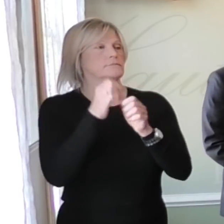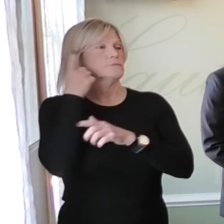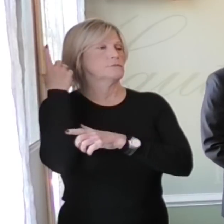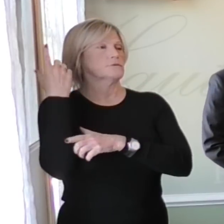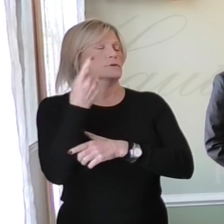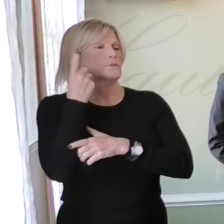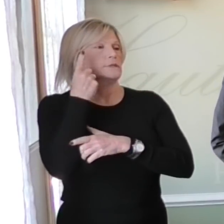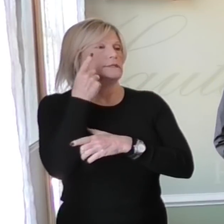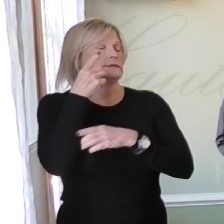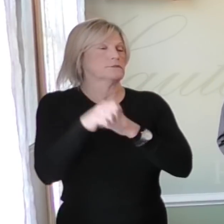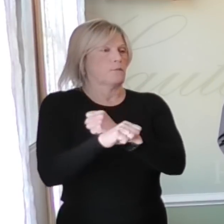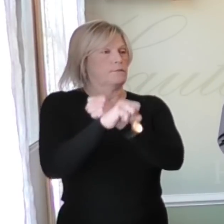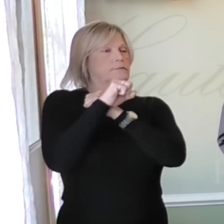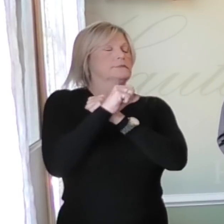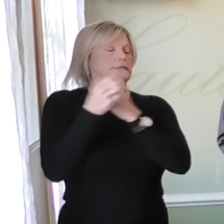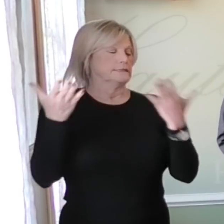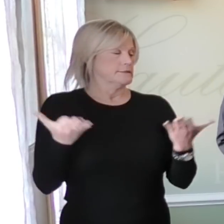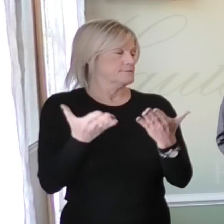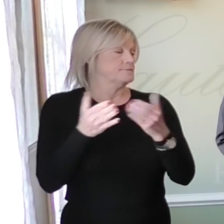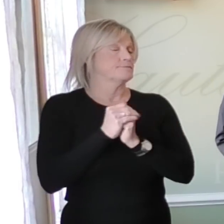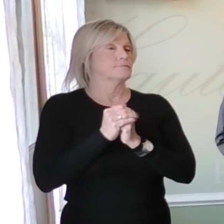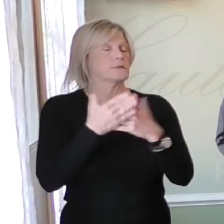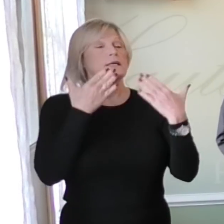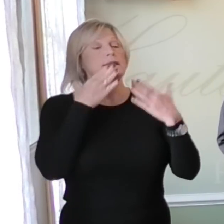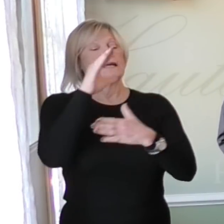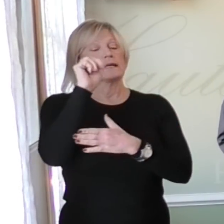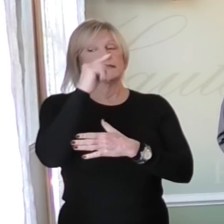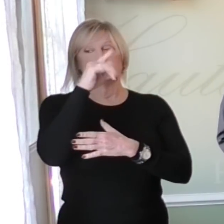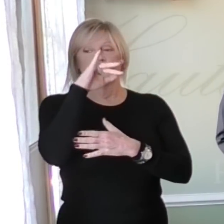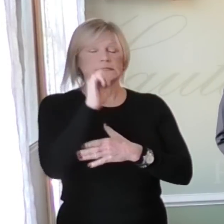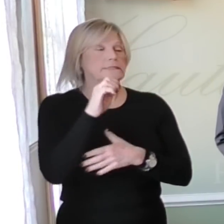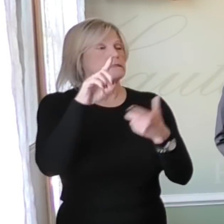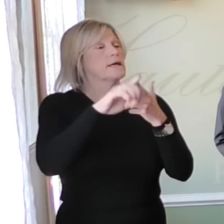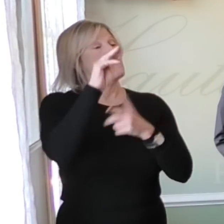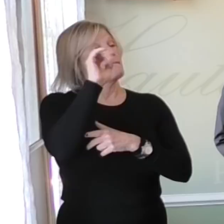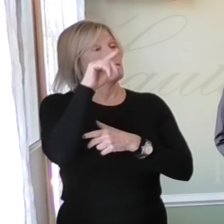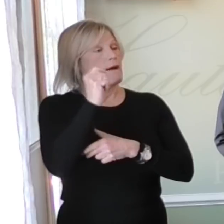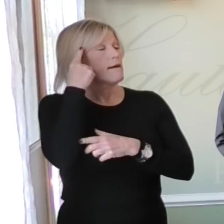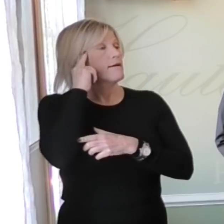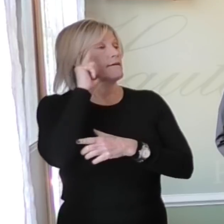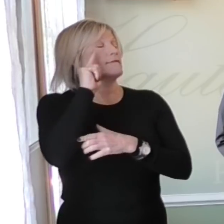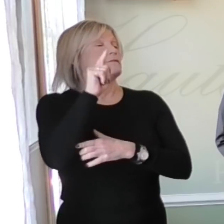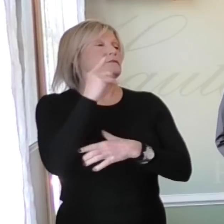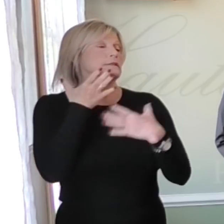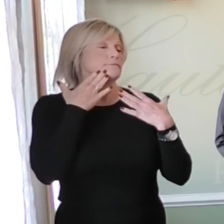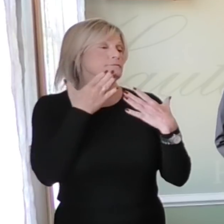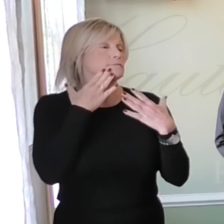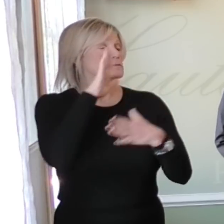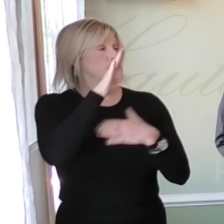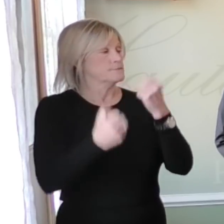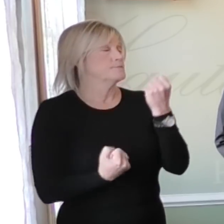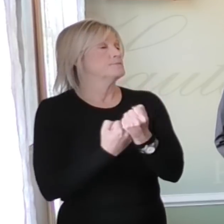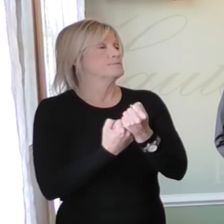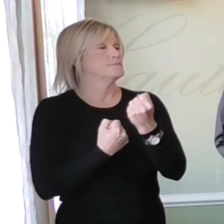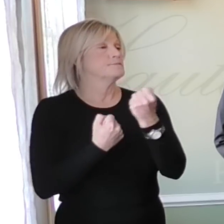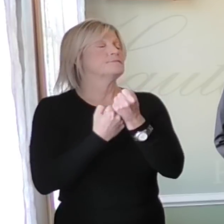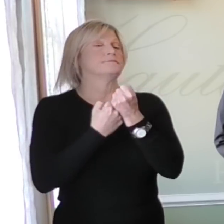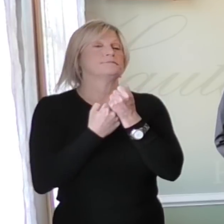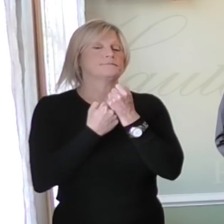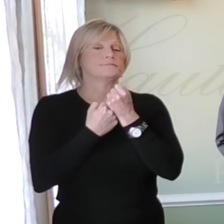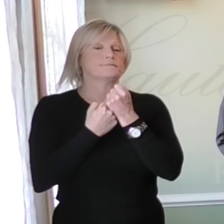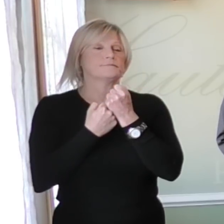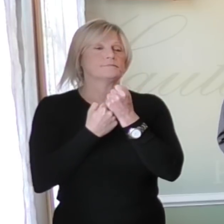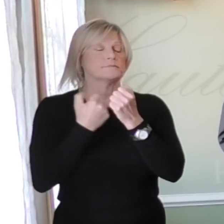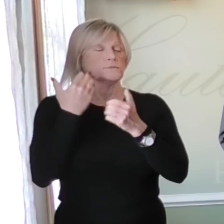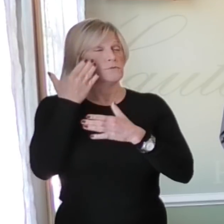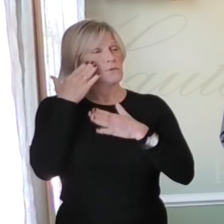always protect it. I'd like to thank Angie and Matt for your hospitality and your support. You